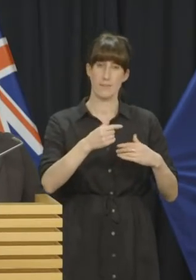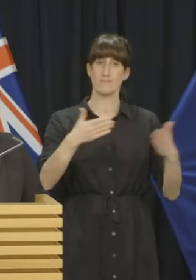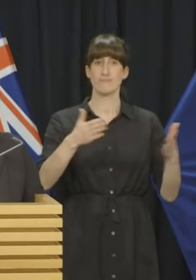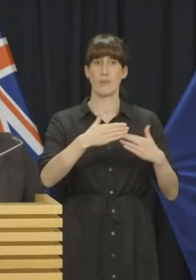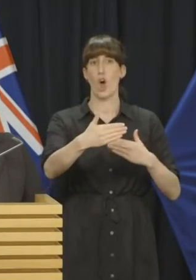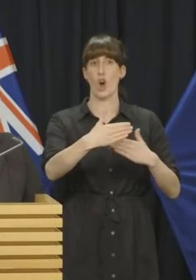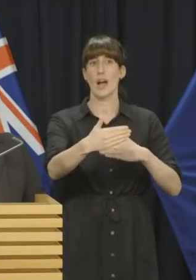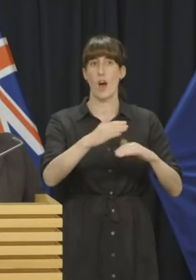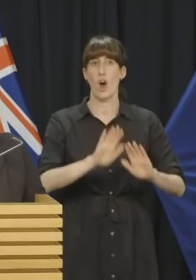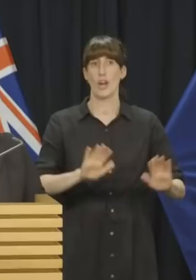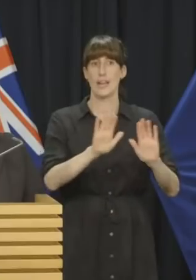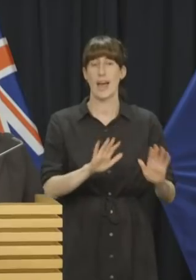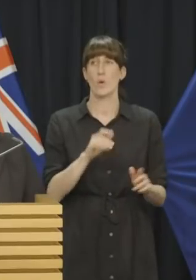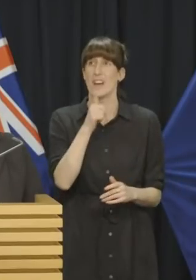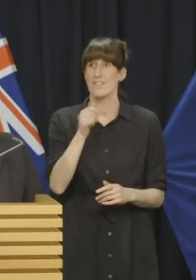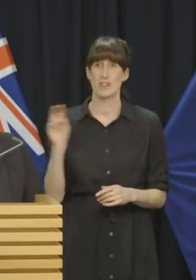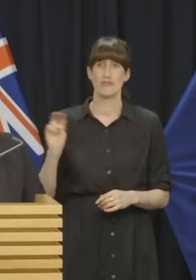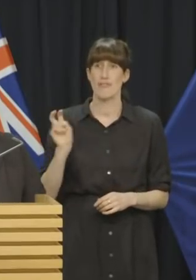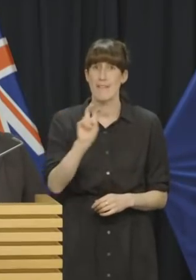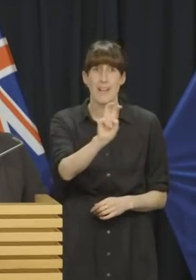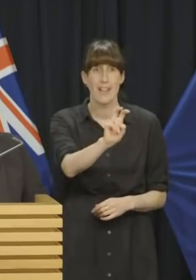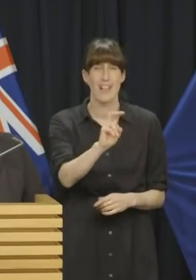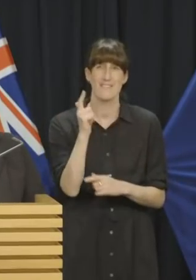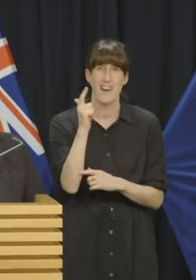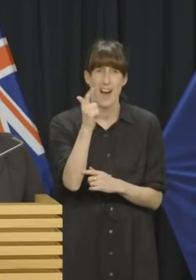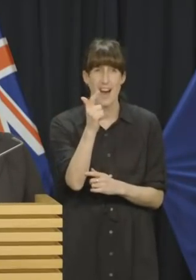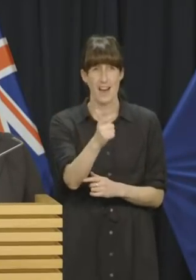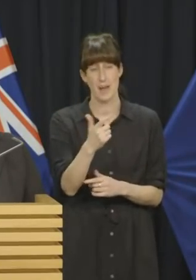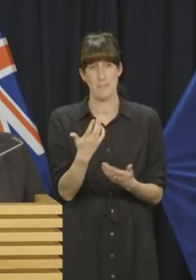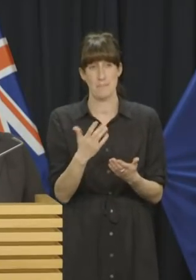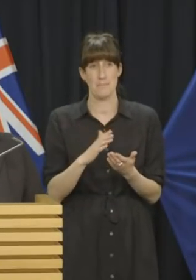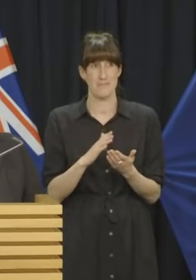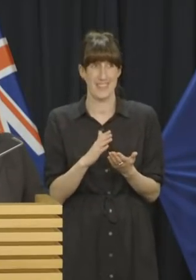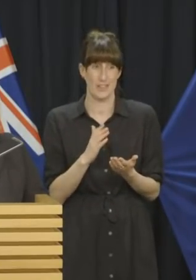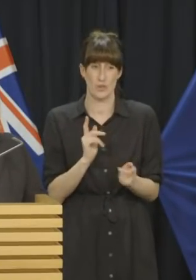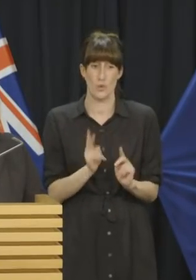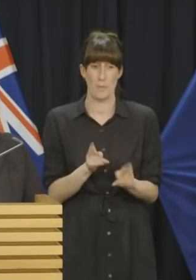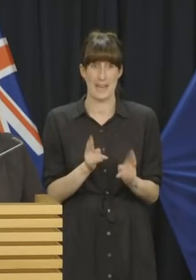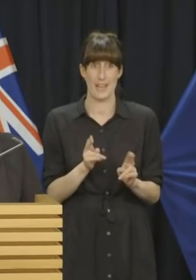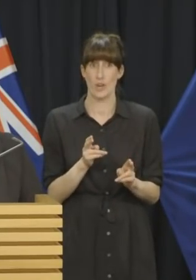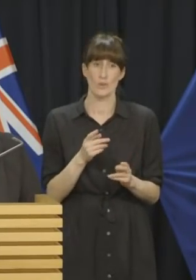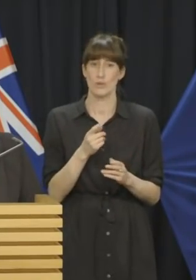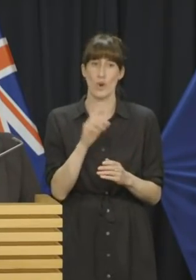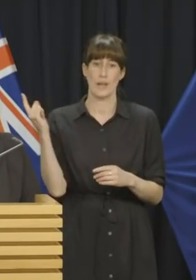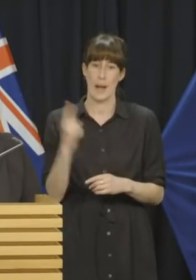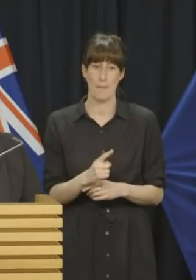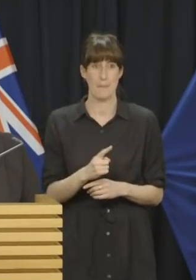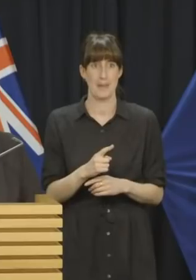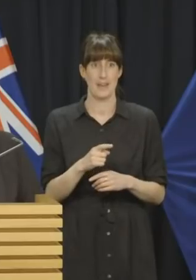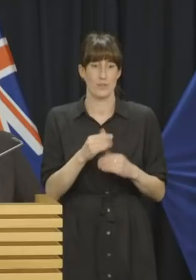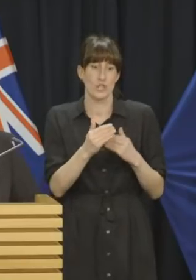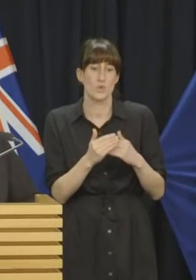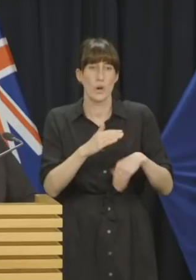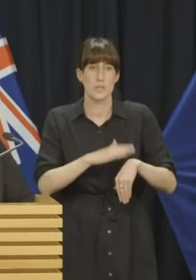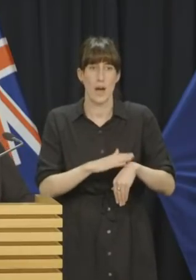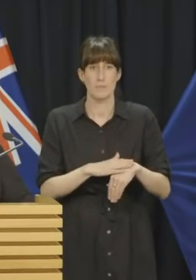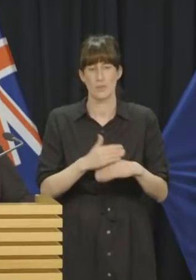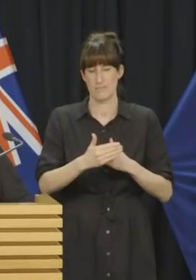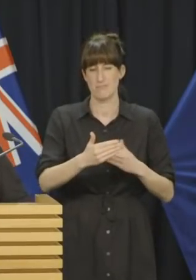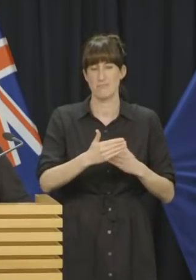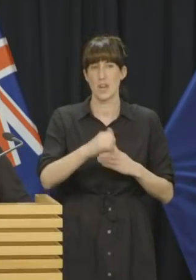travelling long distances, then they typically do come for long periods of time. Thank you. Did the government give